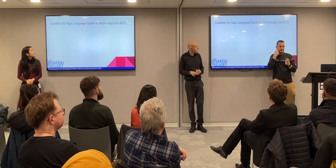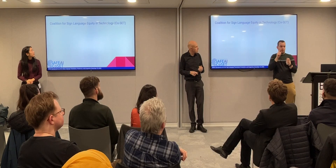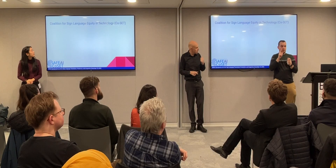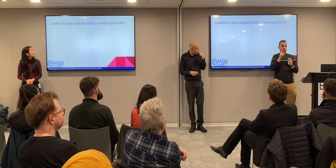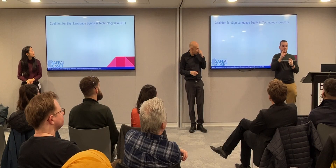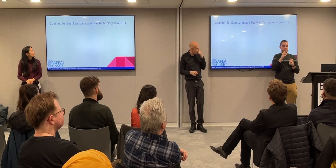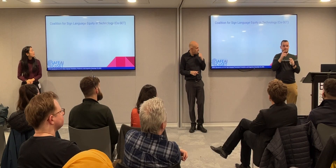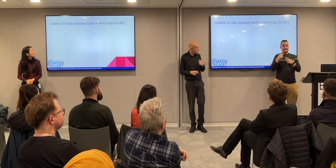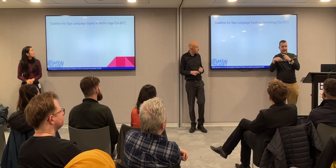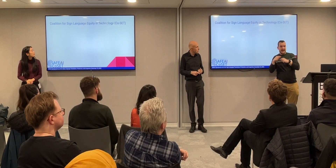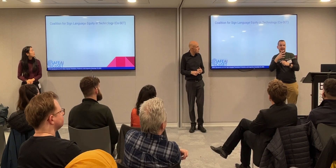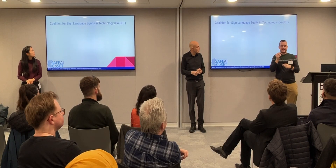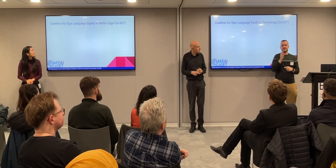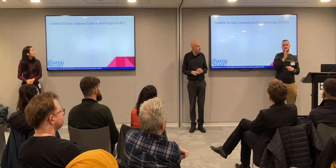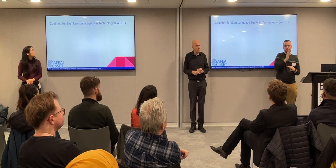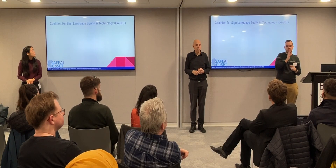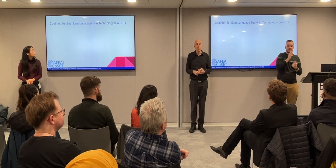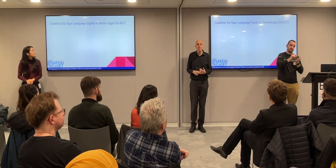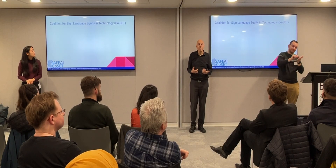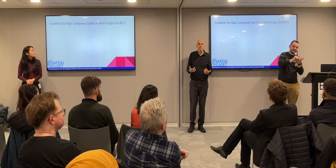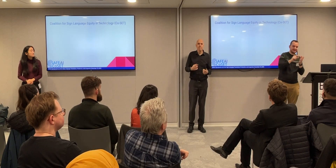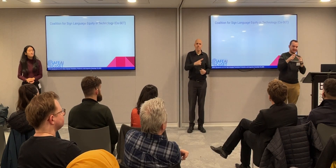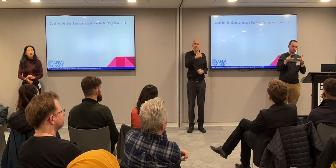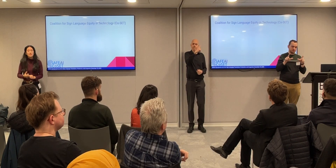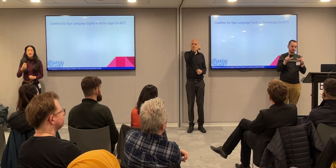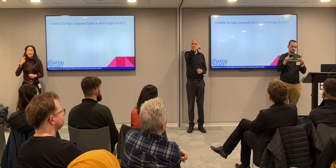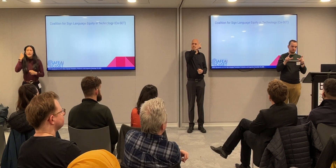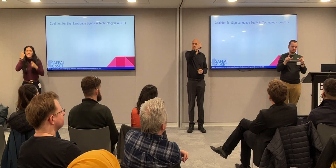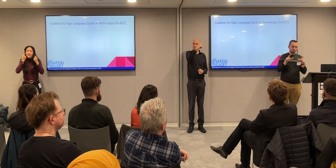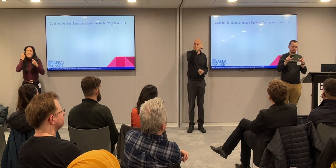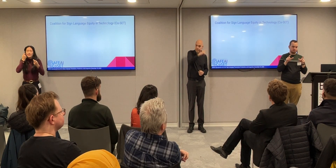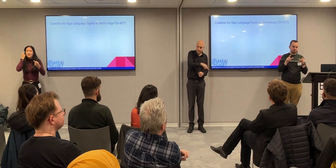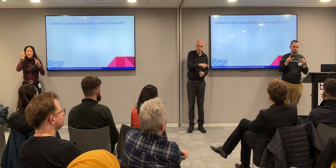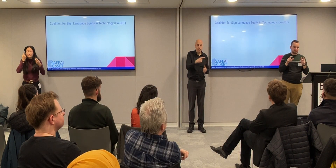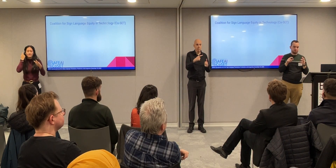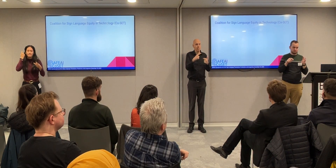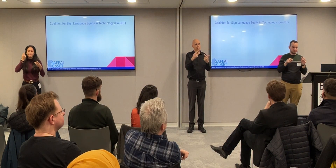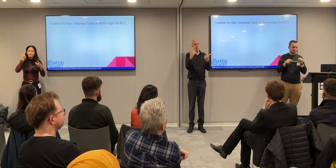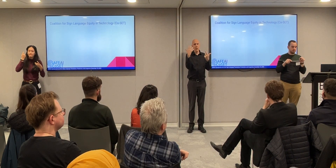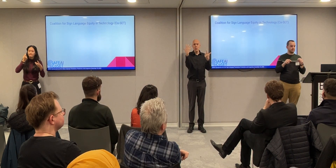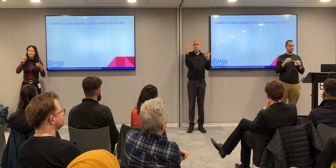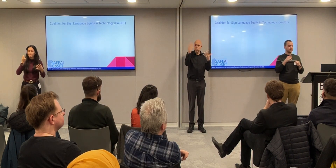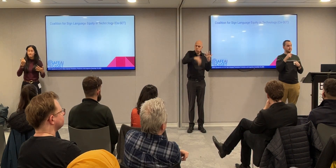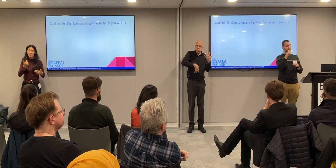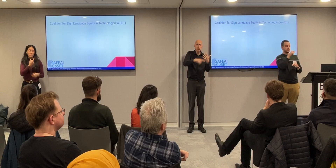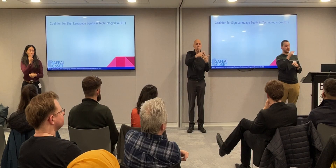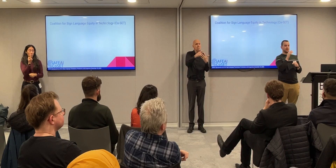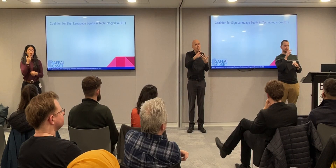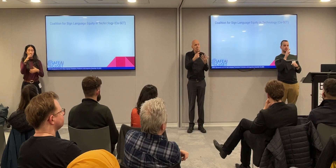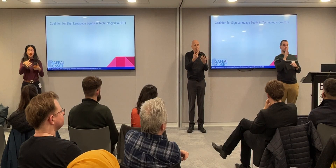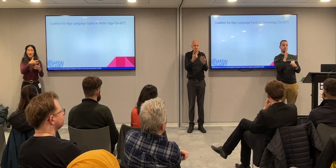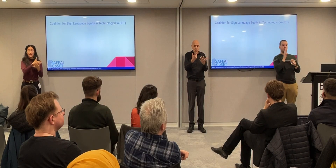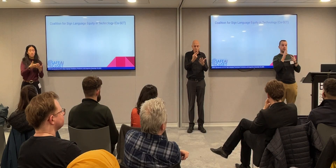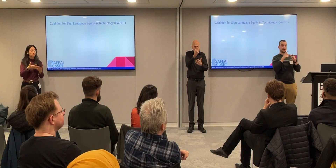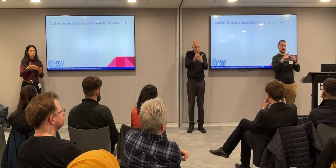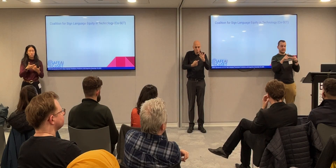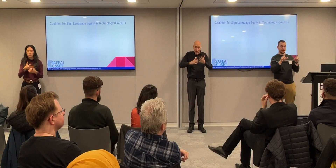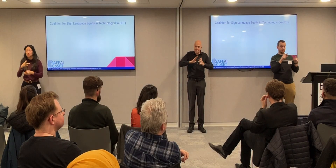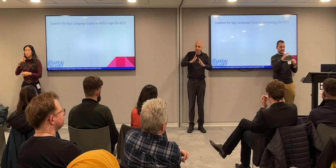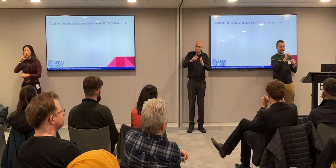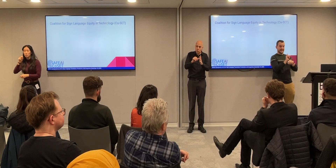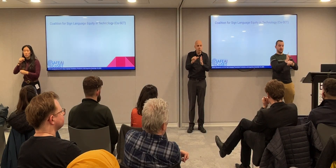All of these concerns are obviously applicable to not only sign languages, but spoken languages as well.